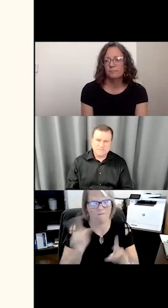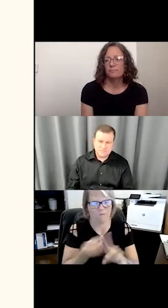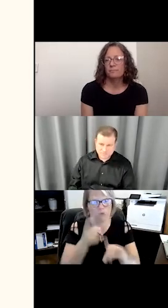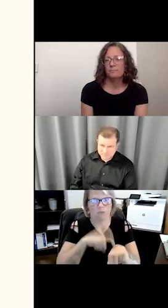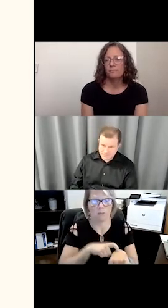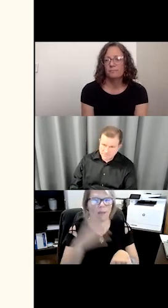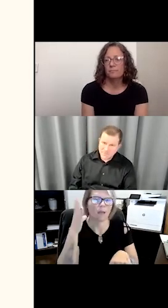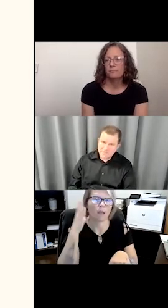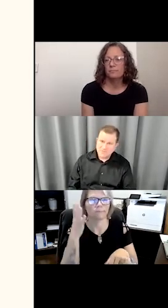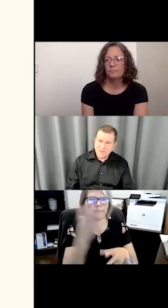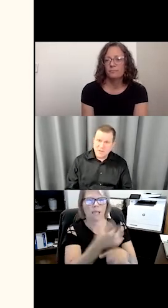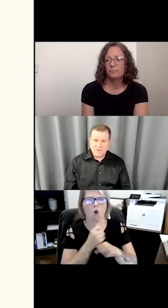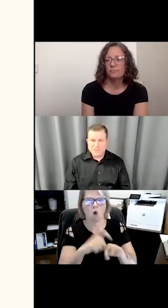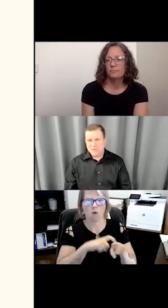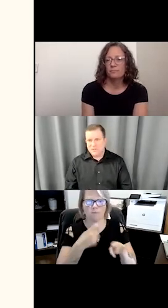it.